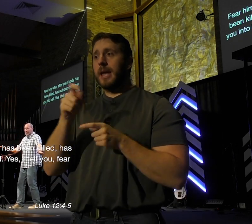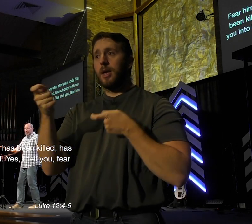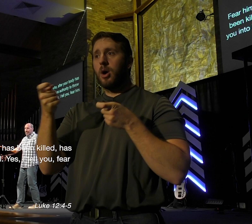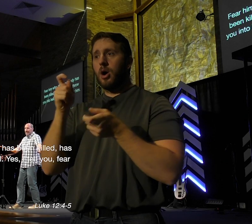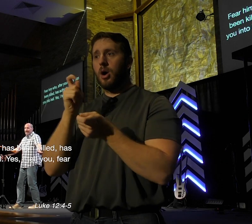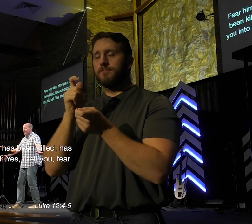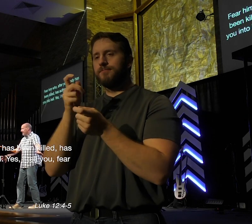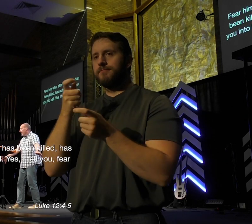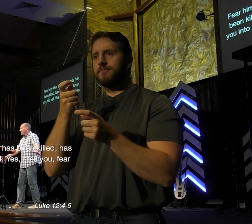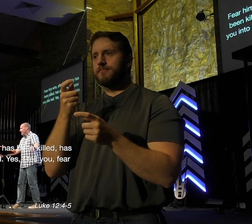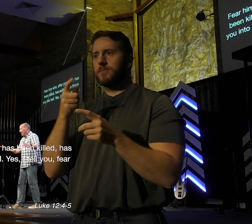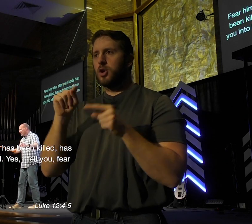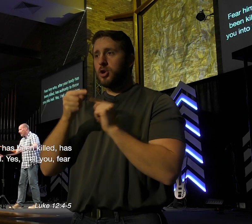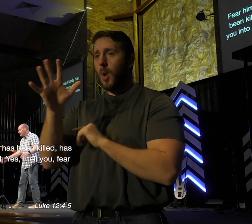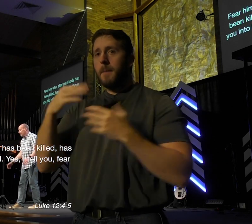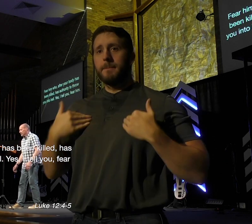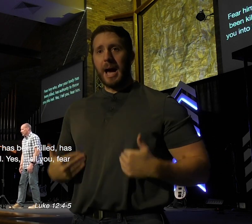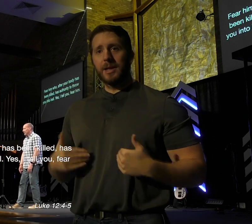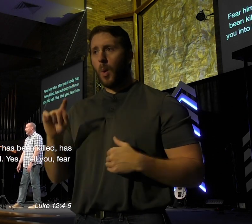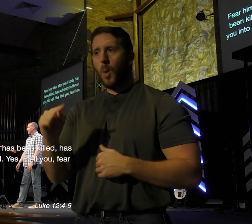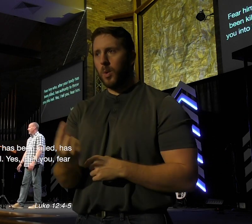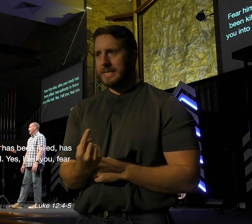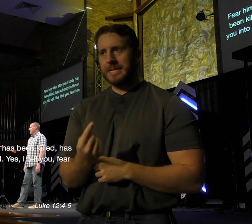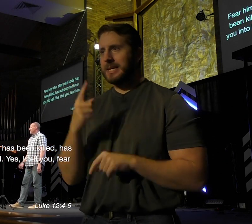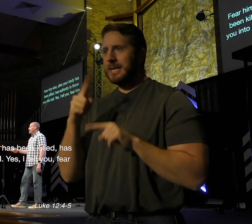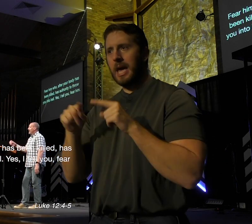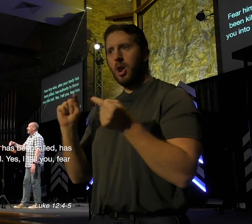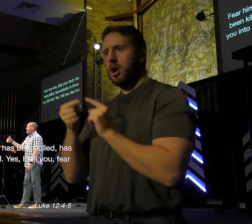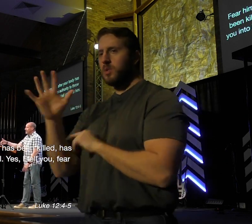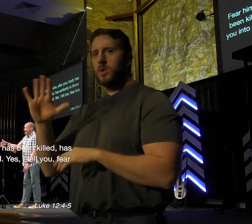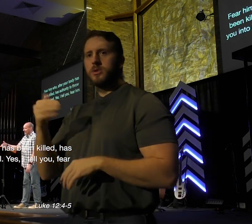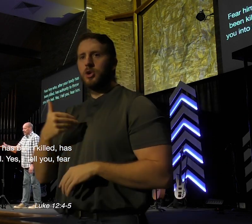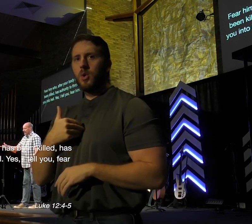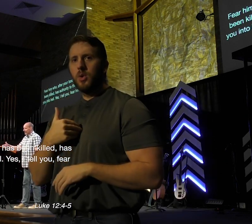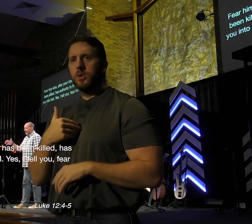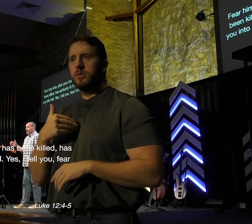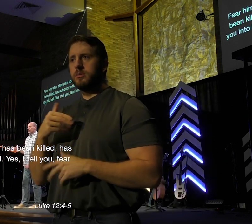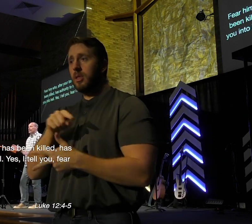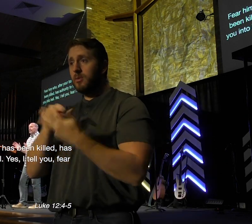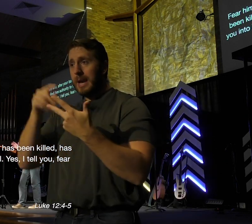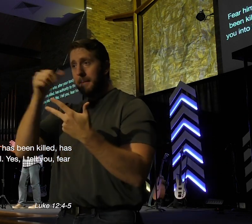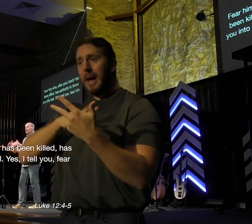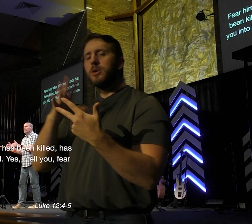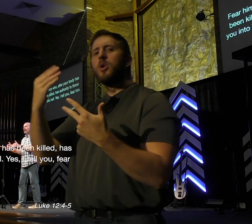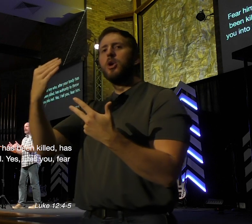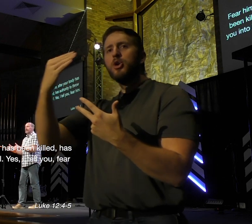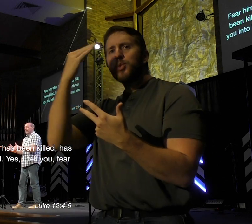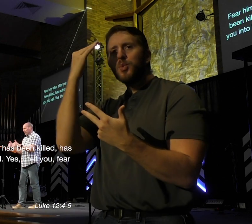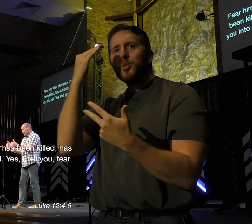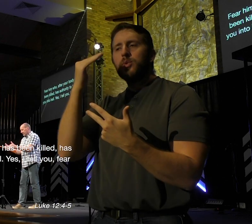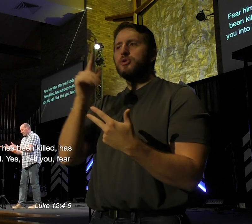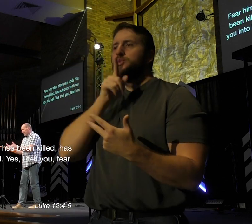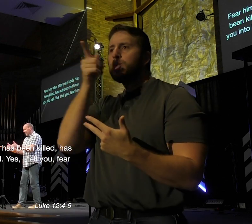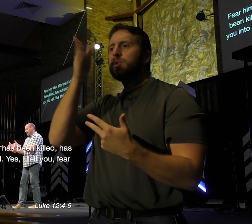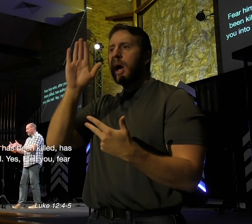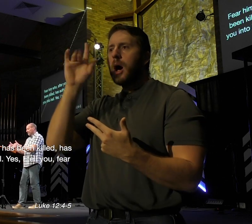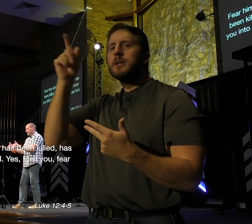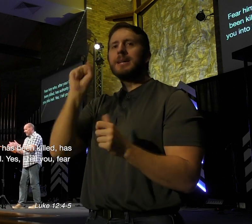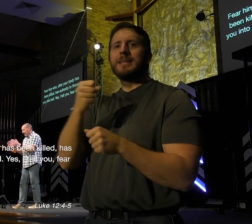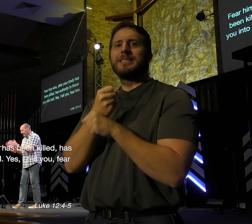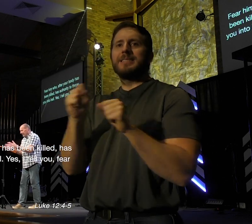body. It cannot harm your soul. Shadrach, Meshach, and Abednego knew that the true God could save